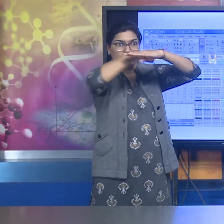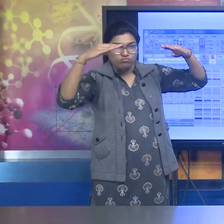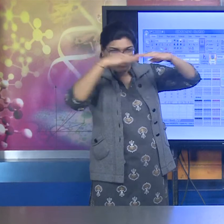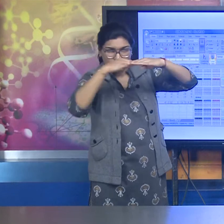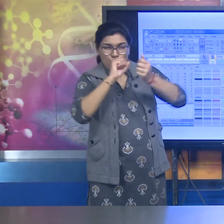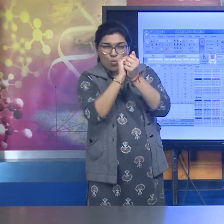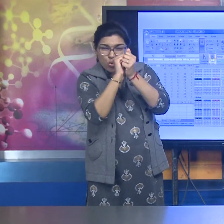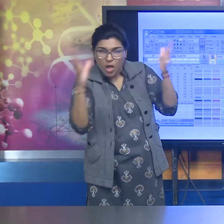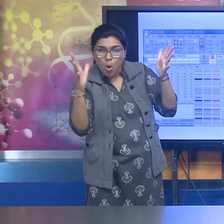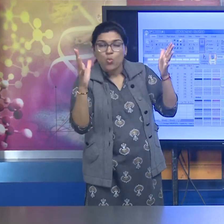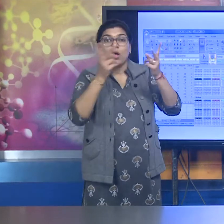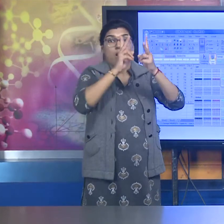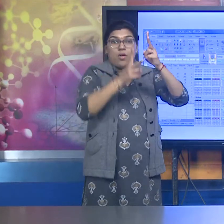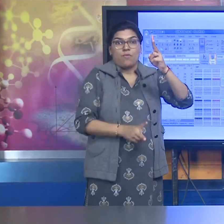For example,